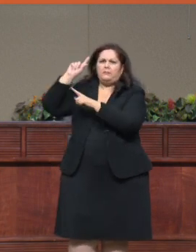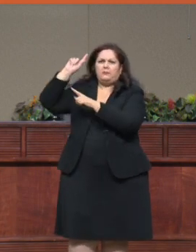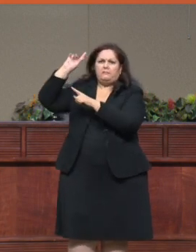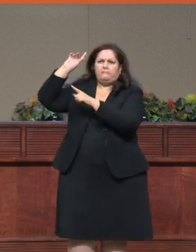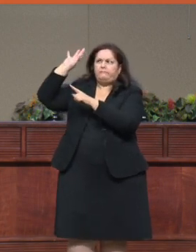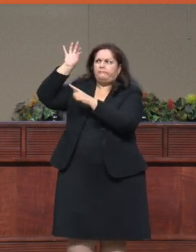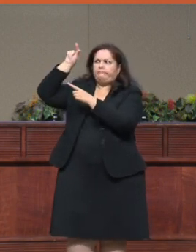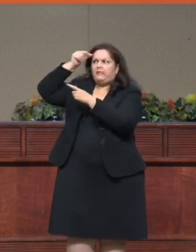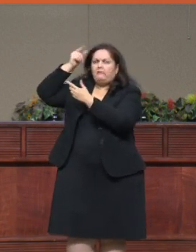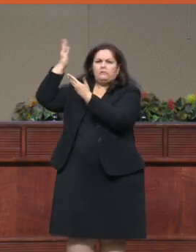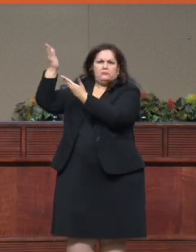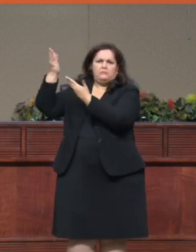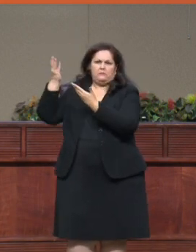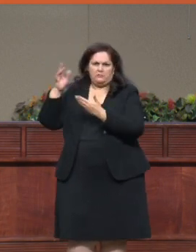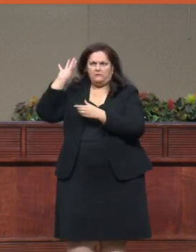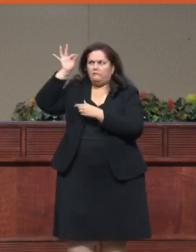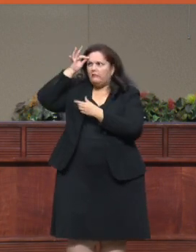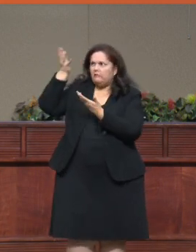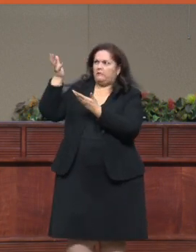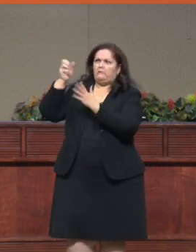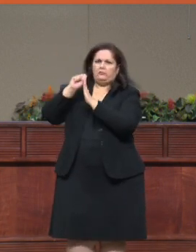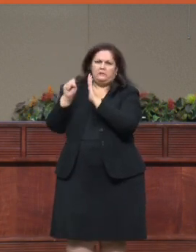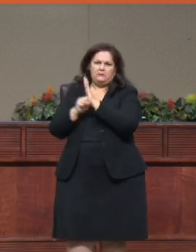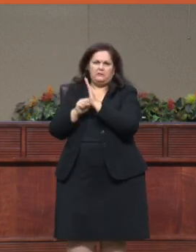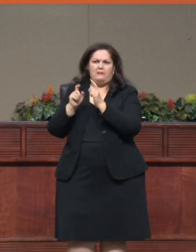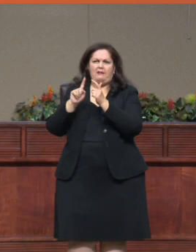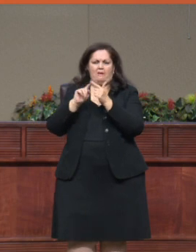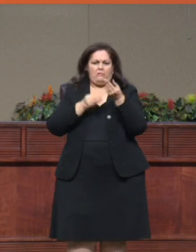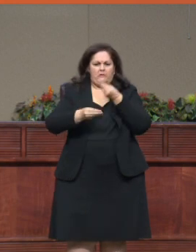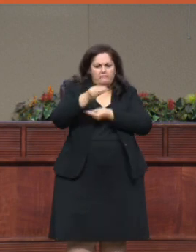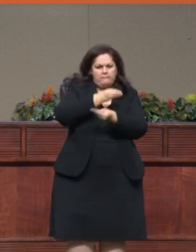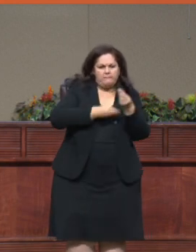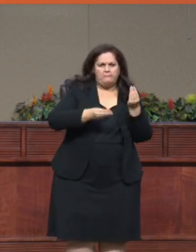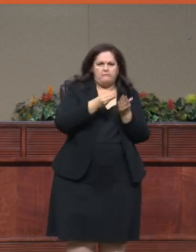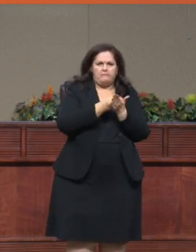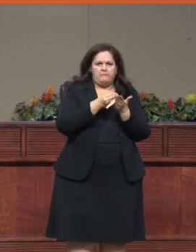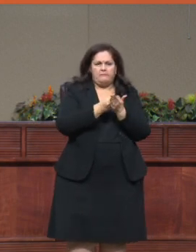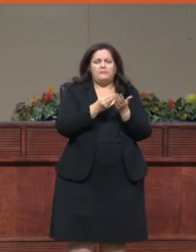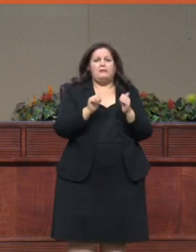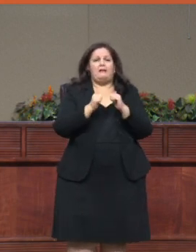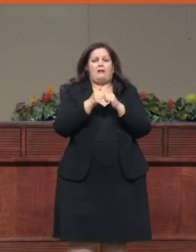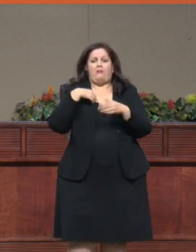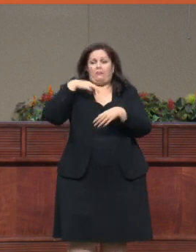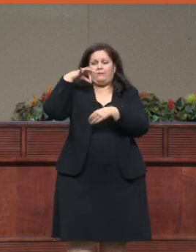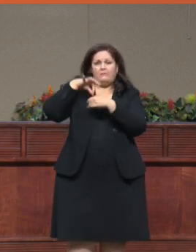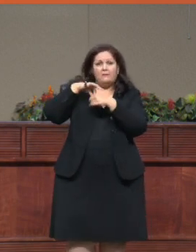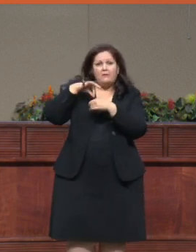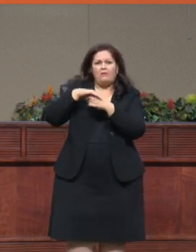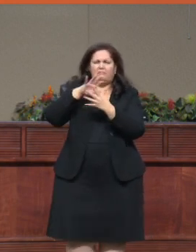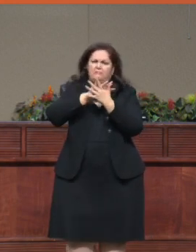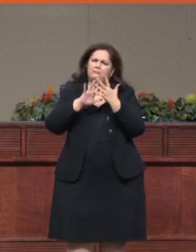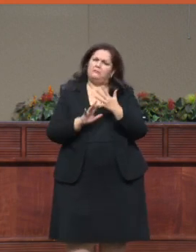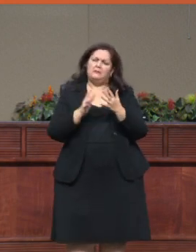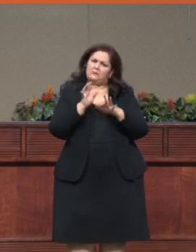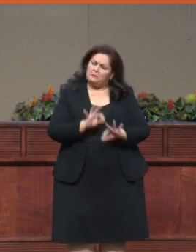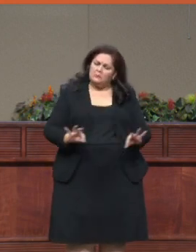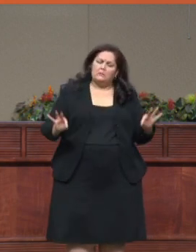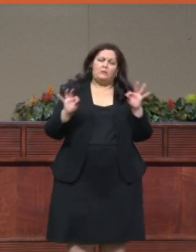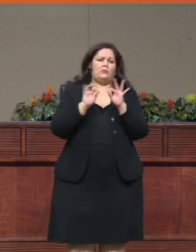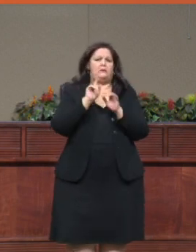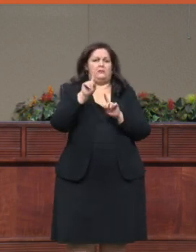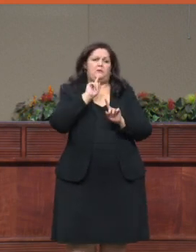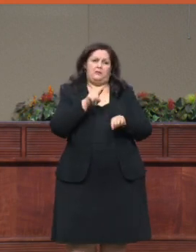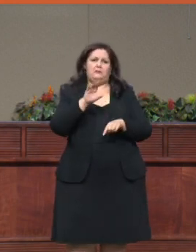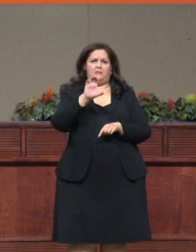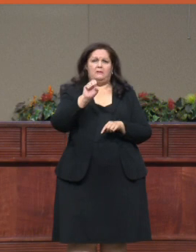of funding at the federal and the state level, how we draw our congressional district boundaries, et cetera. In